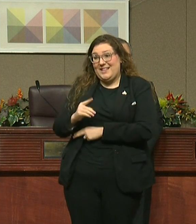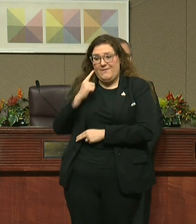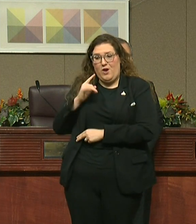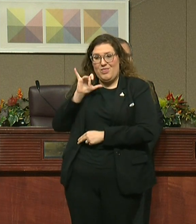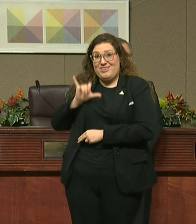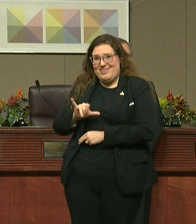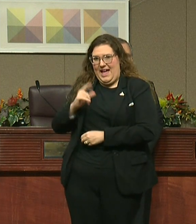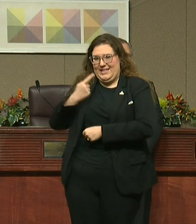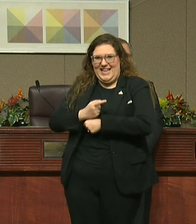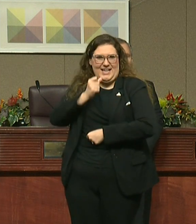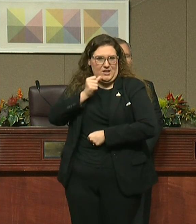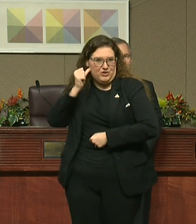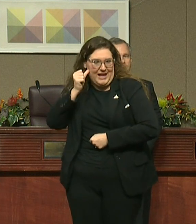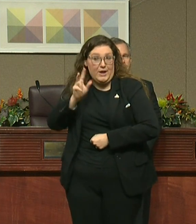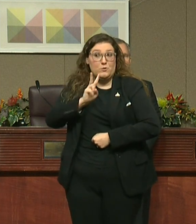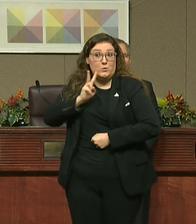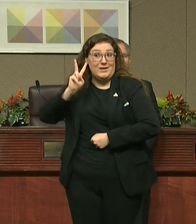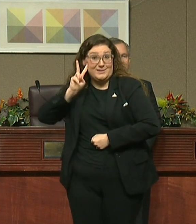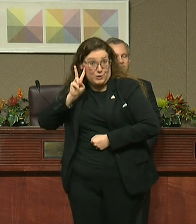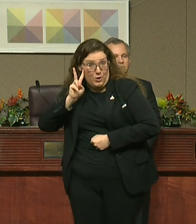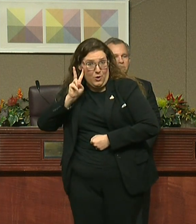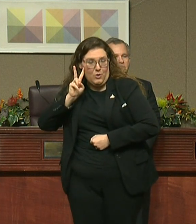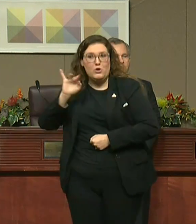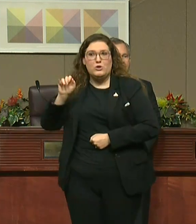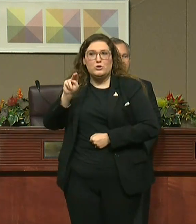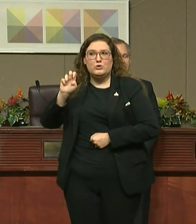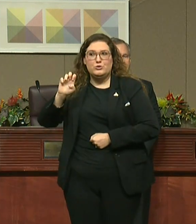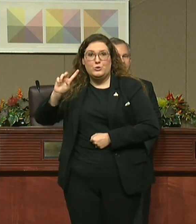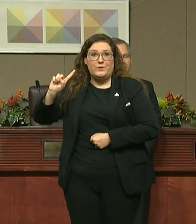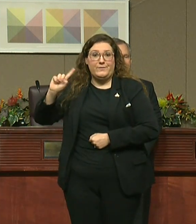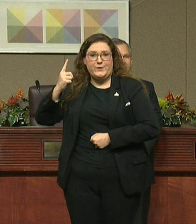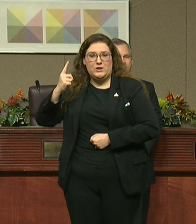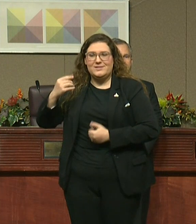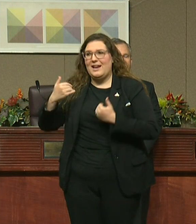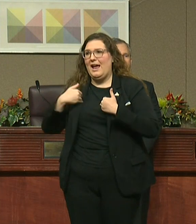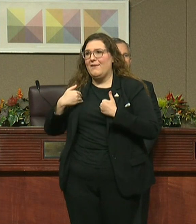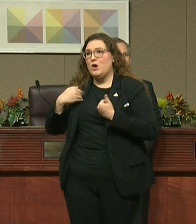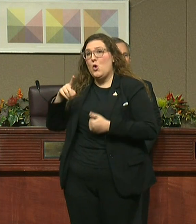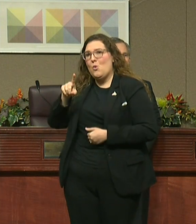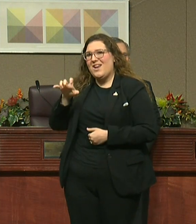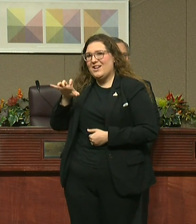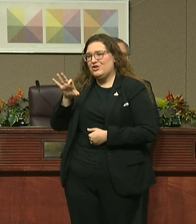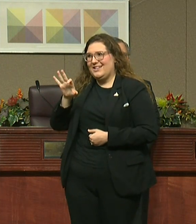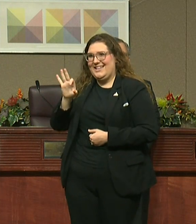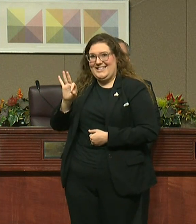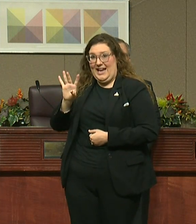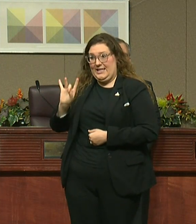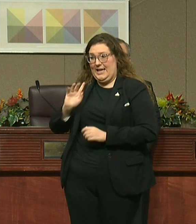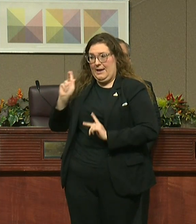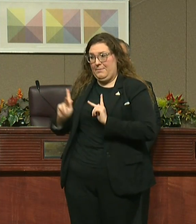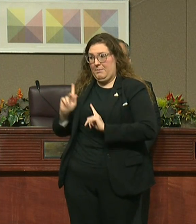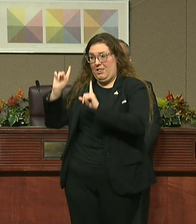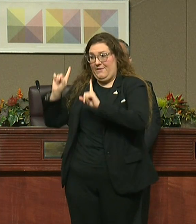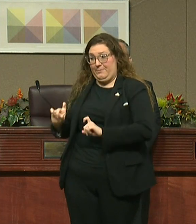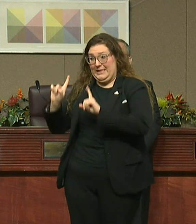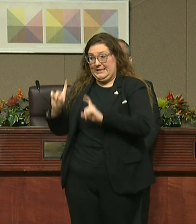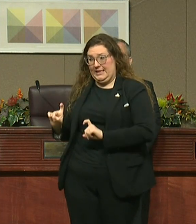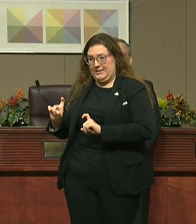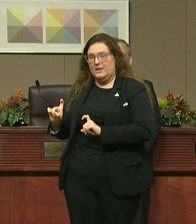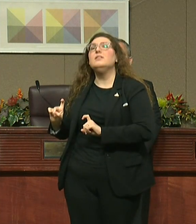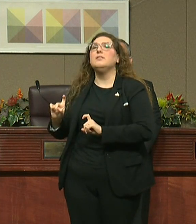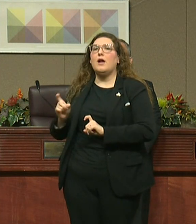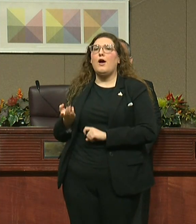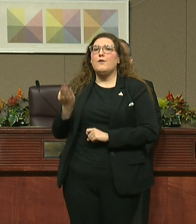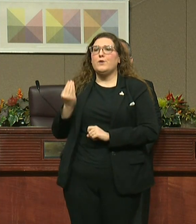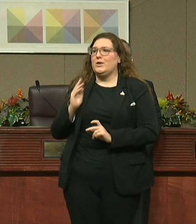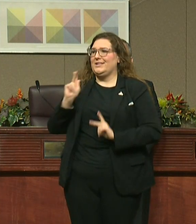day before, 6/1, we received 129 cases only and 14